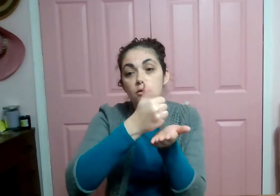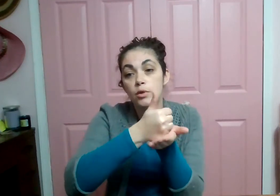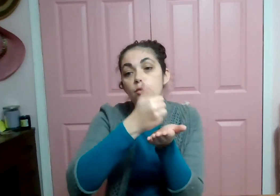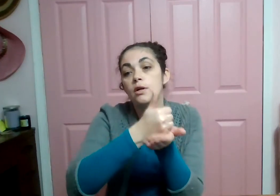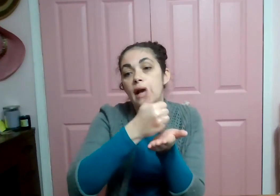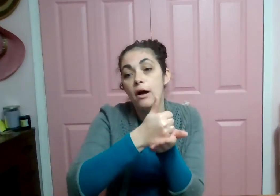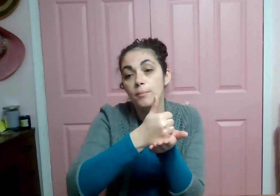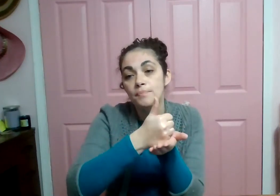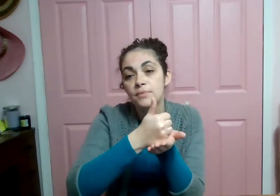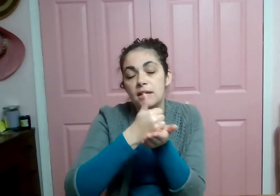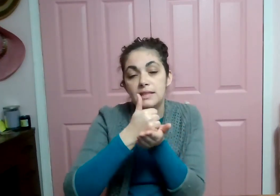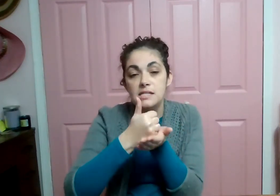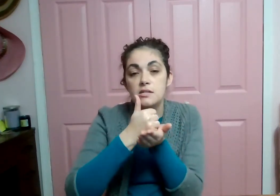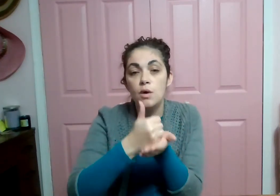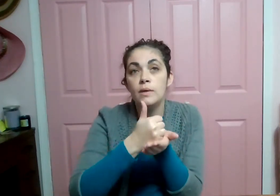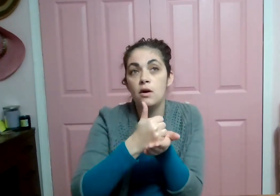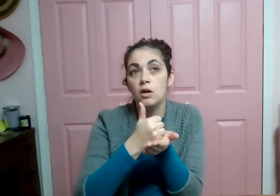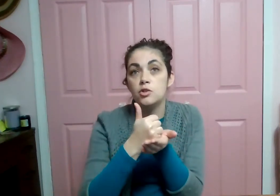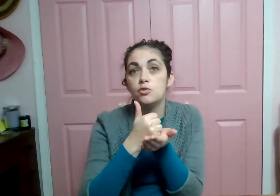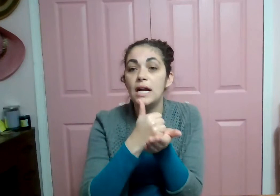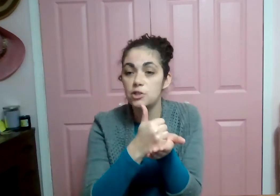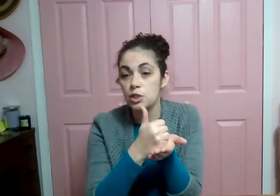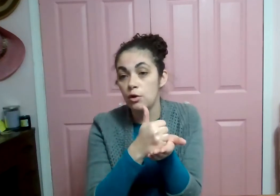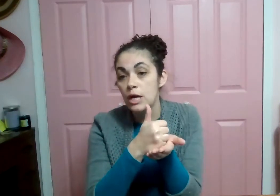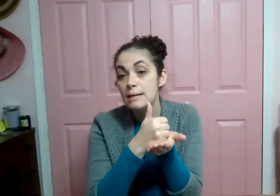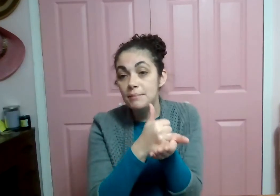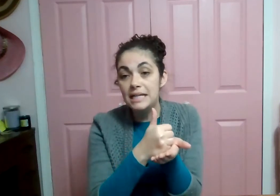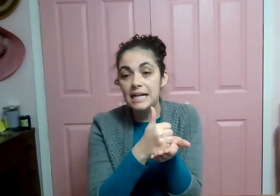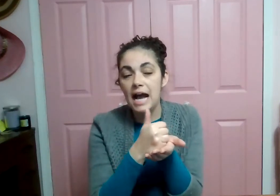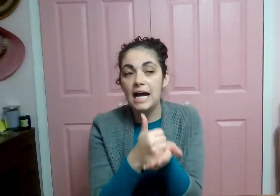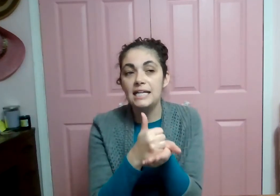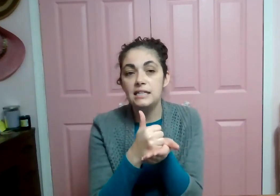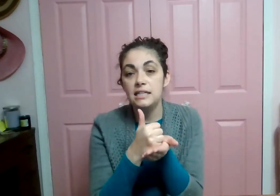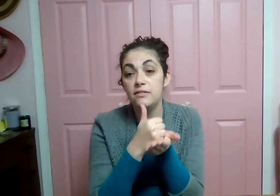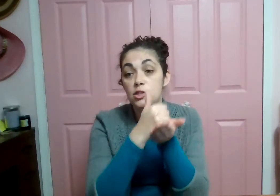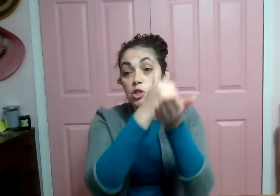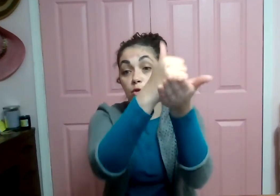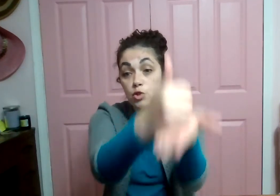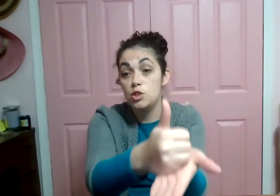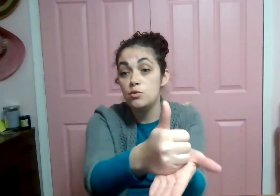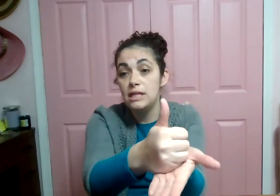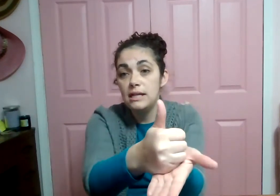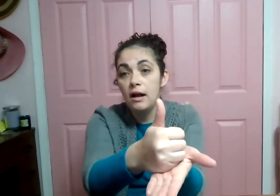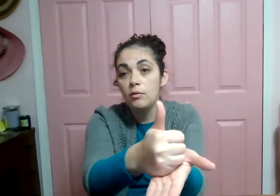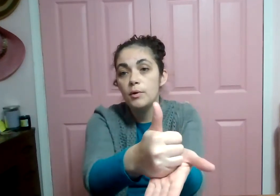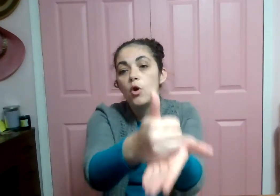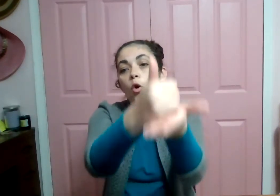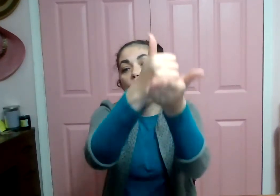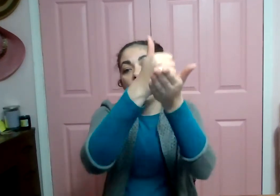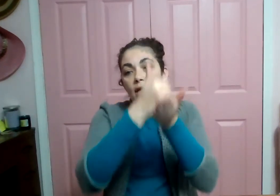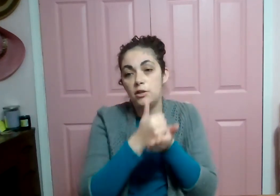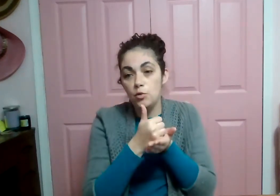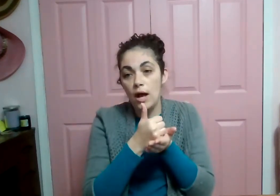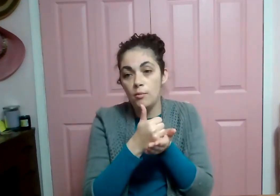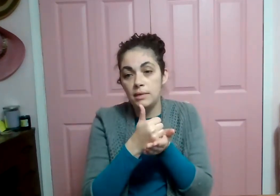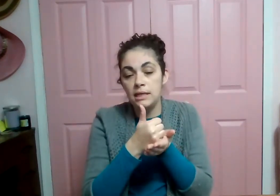root word help. This is what we call directional, meaning I can give it to you. Do you need help? Can you help